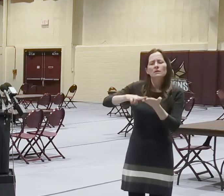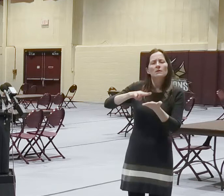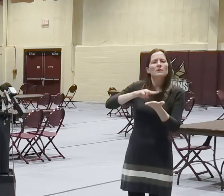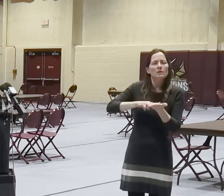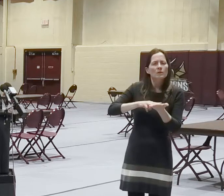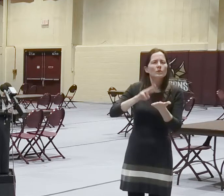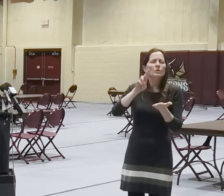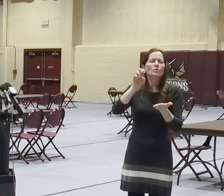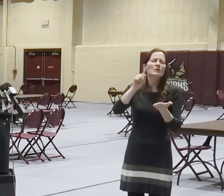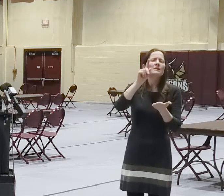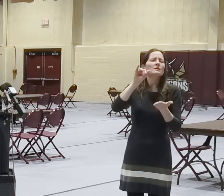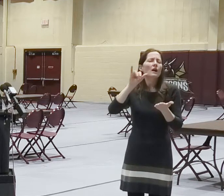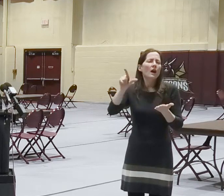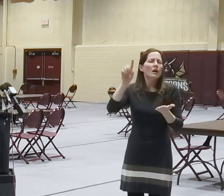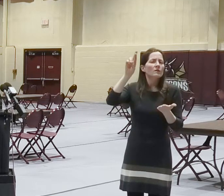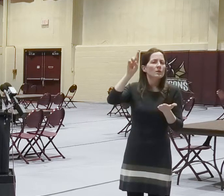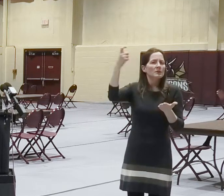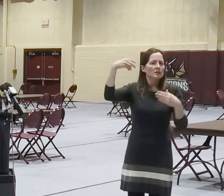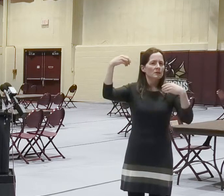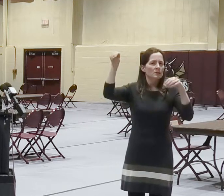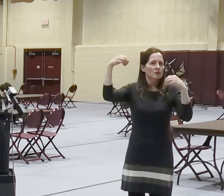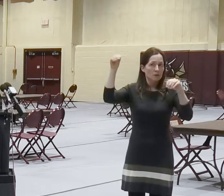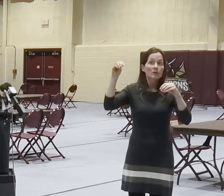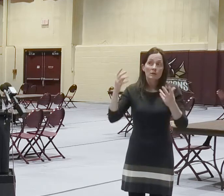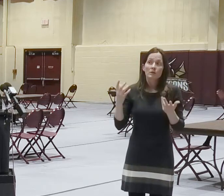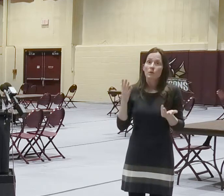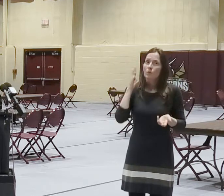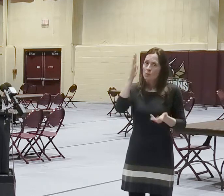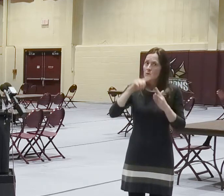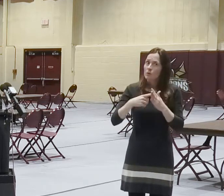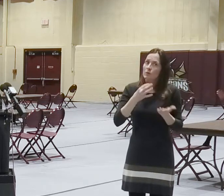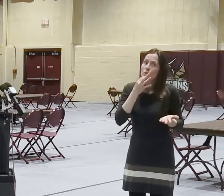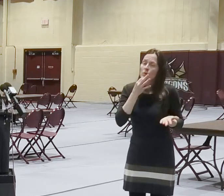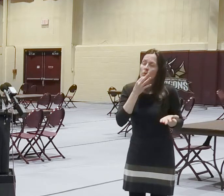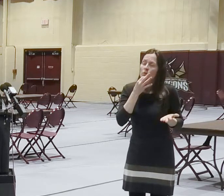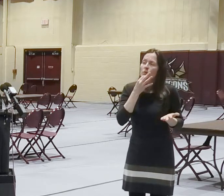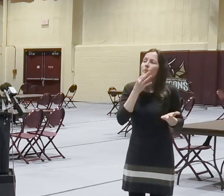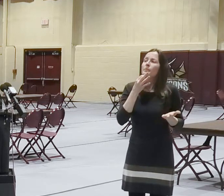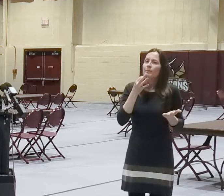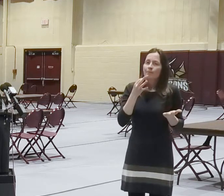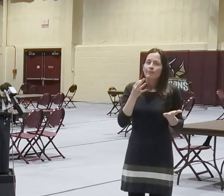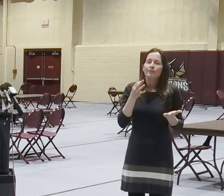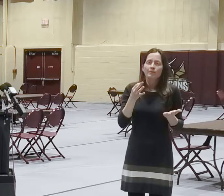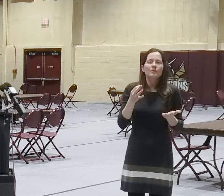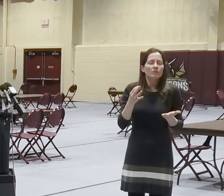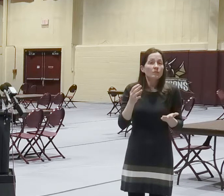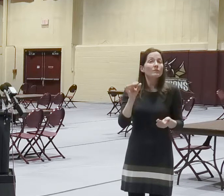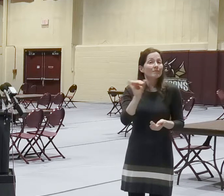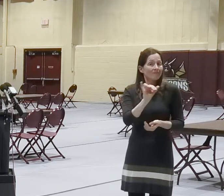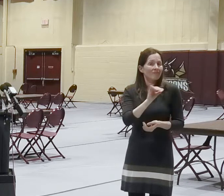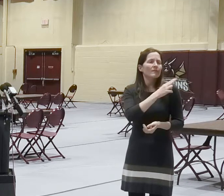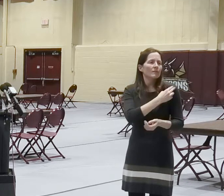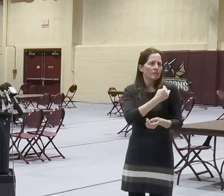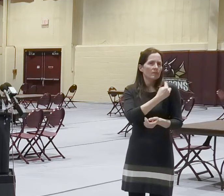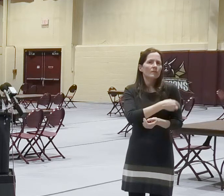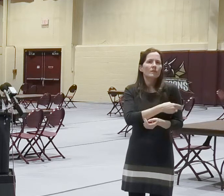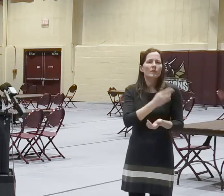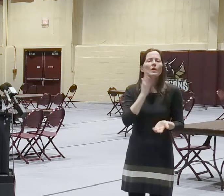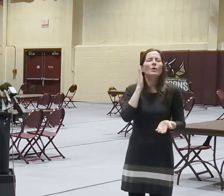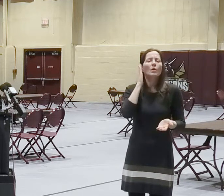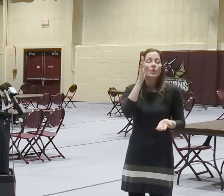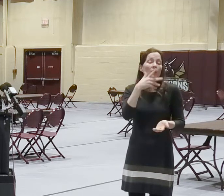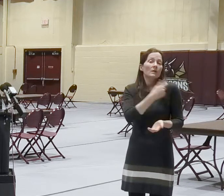Other pharmacies will soon begin offering vaccine to prioritized groups, and the hospital will also vaccinate